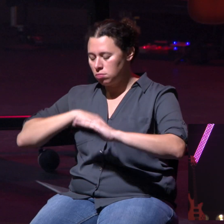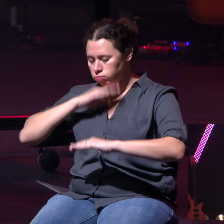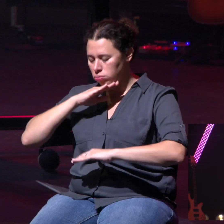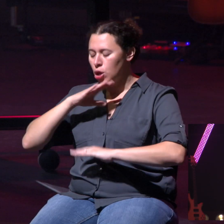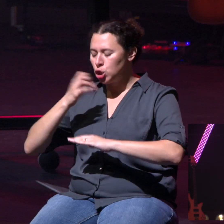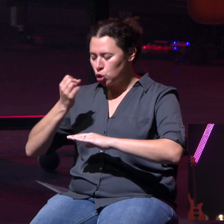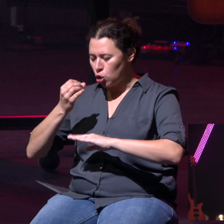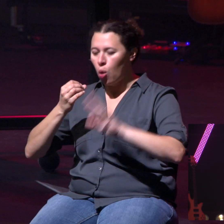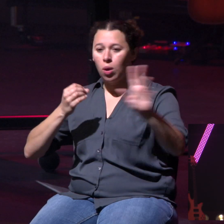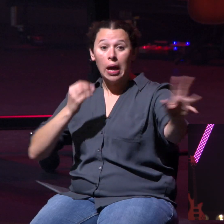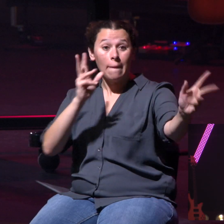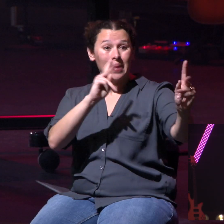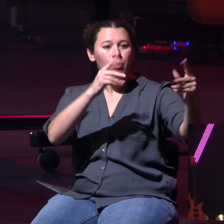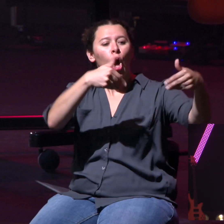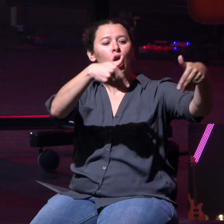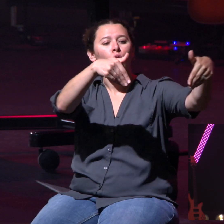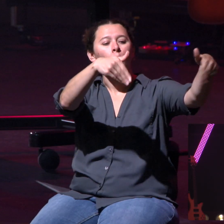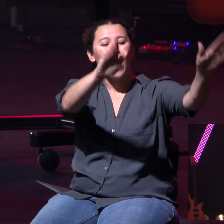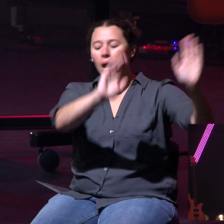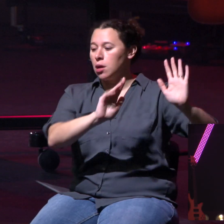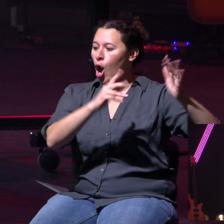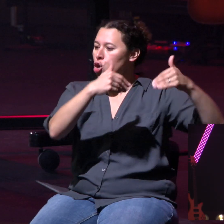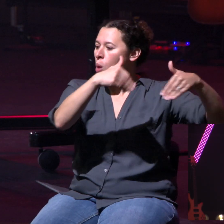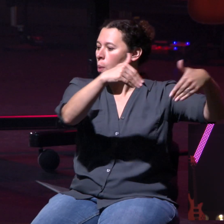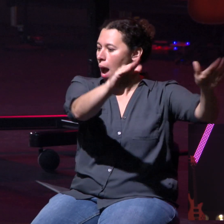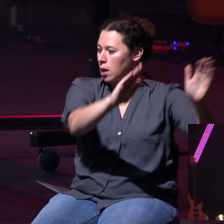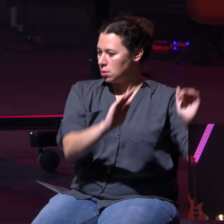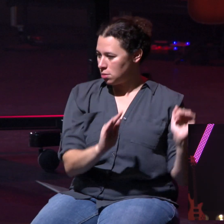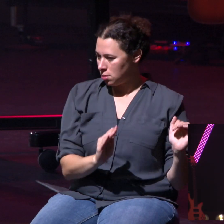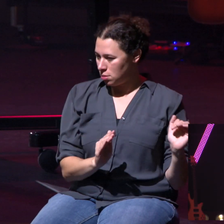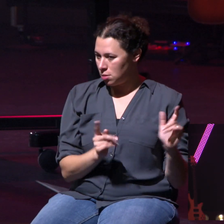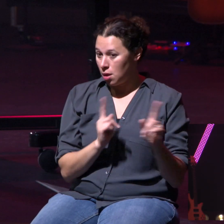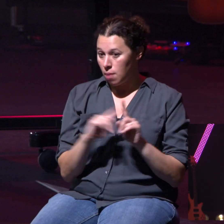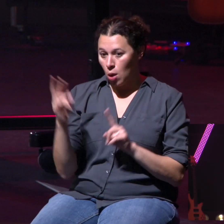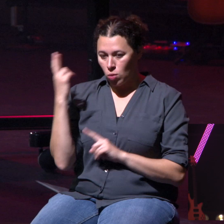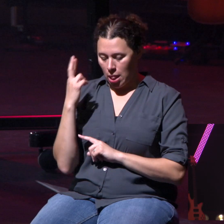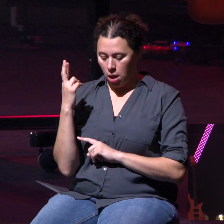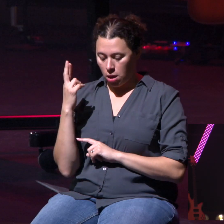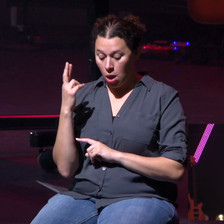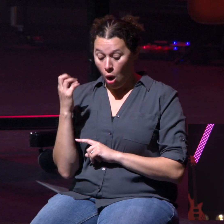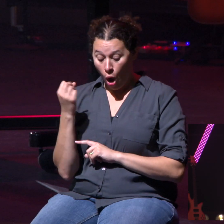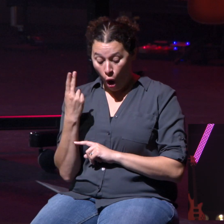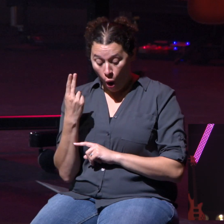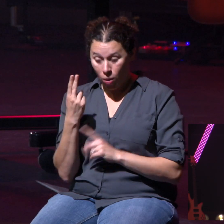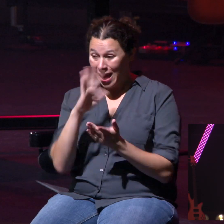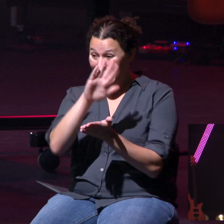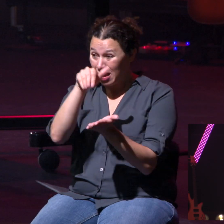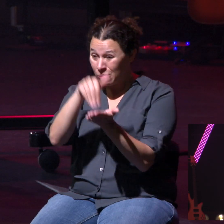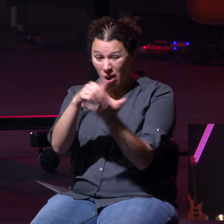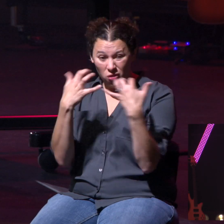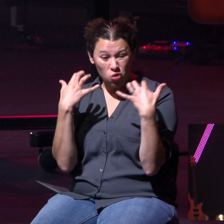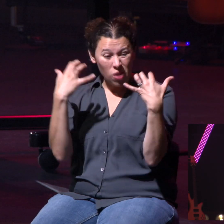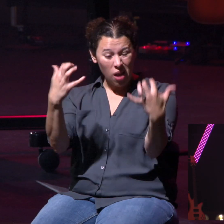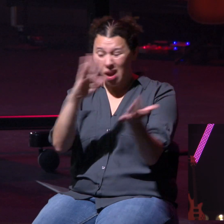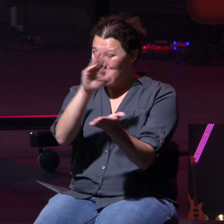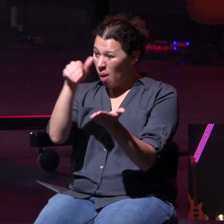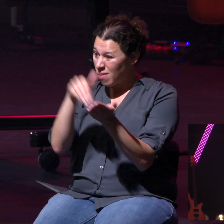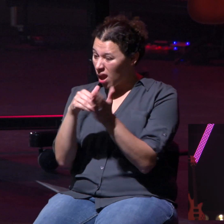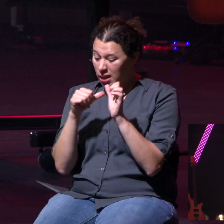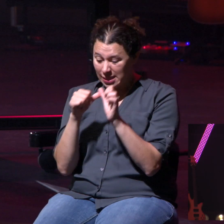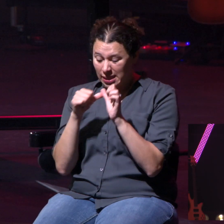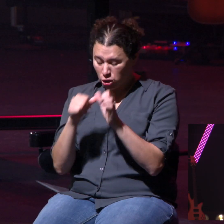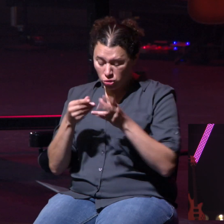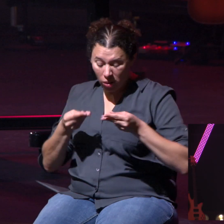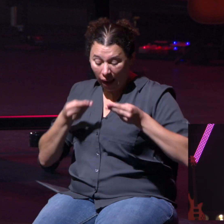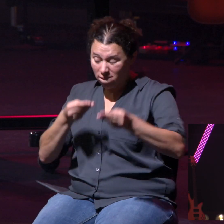they learned is that Jesus can fill them in the midst of the crowd, in the midst of them continuing to give even out of